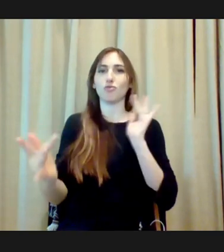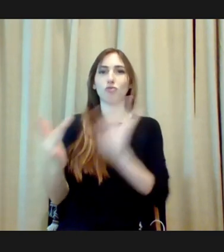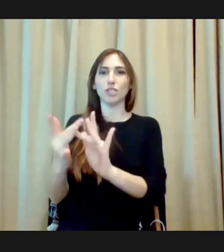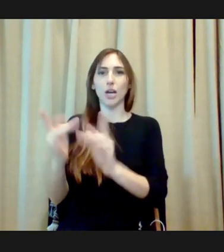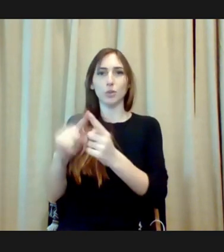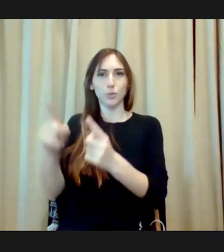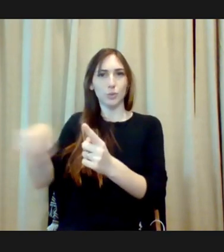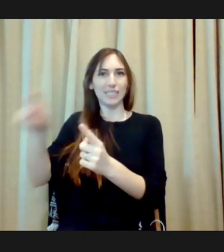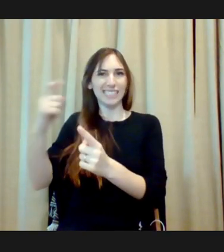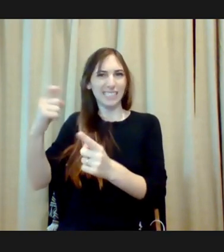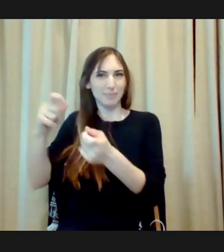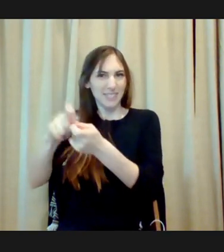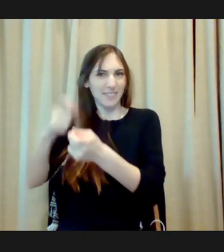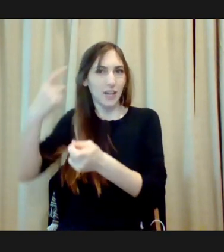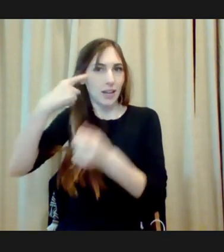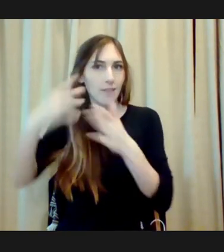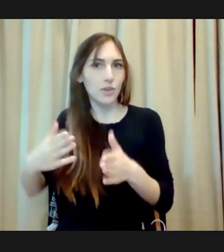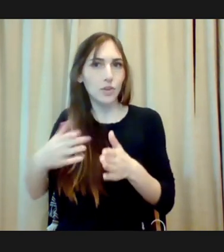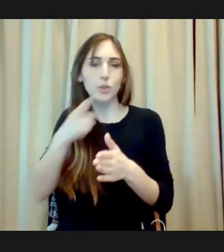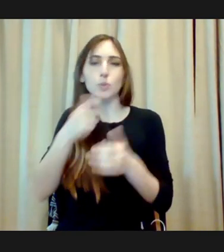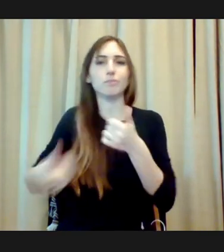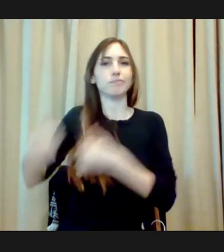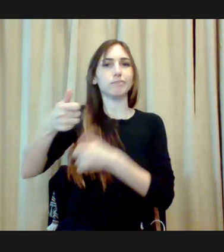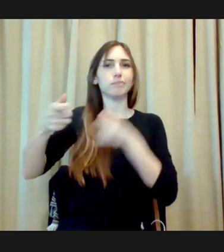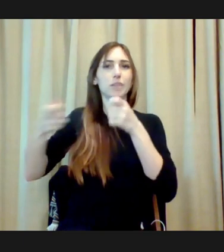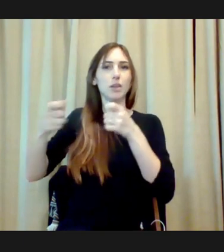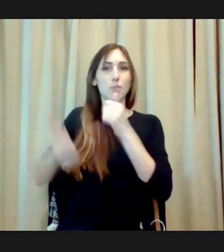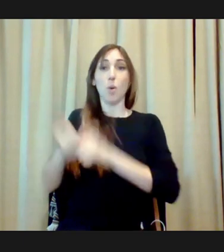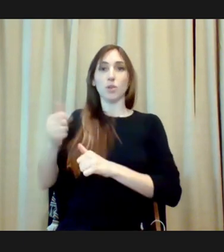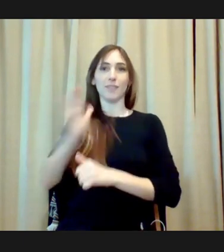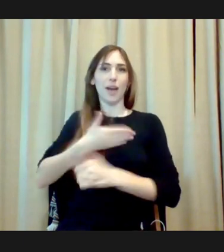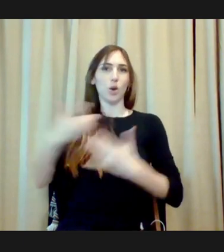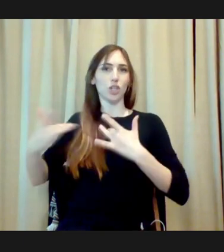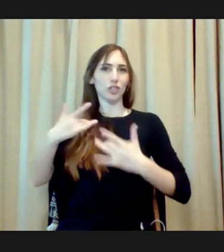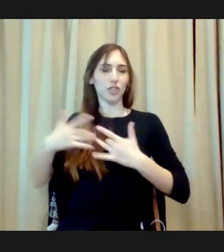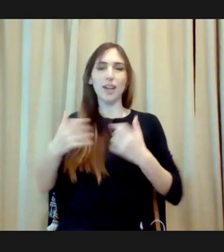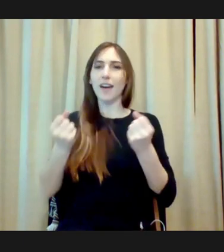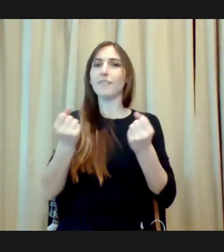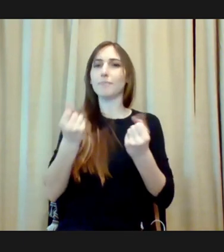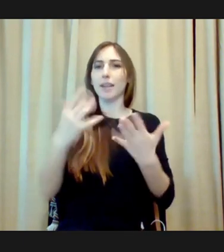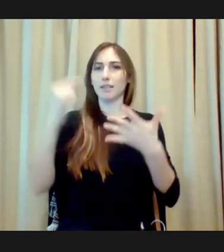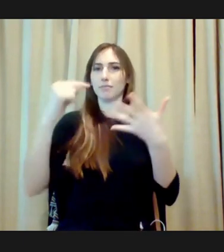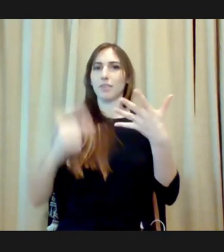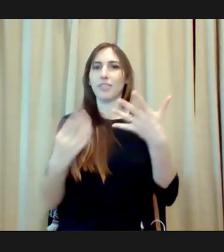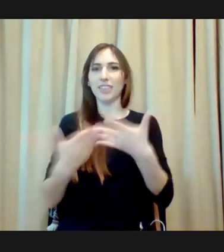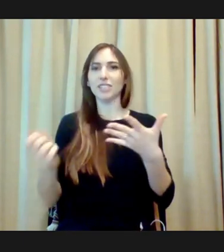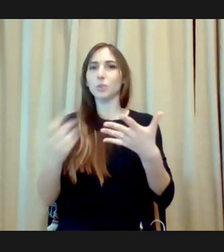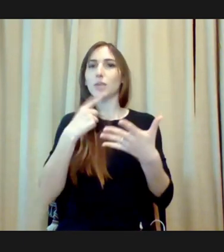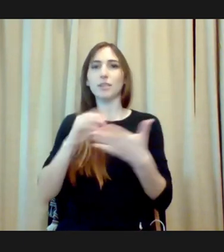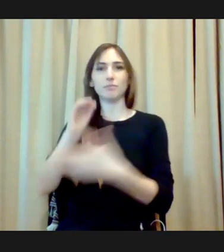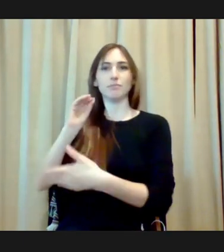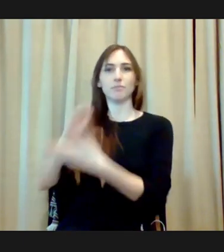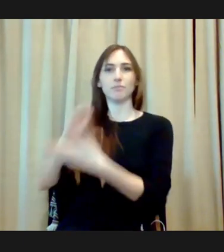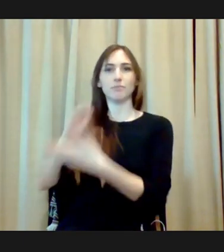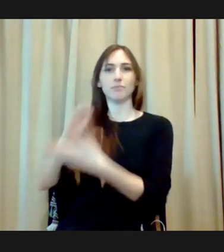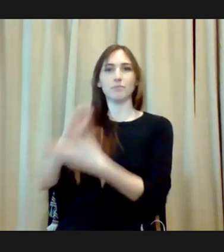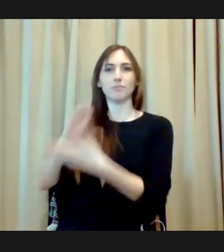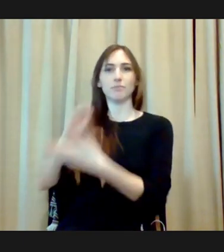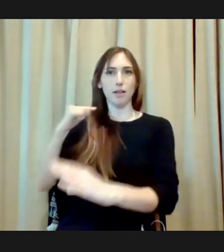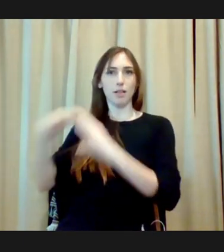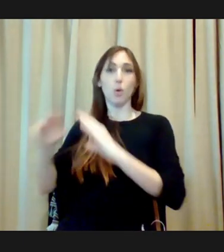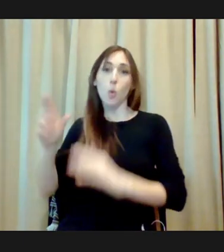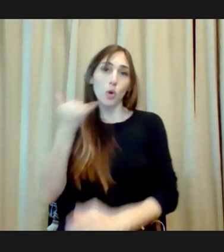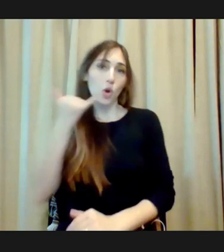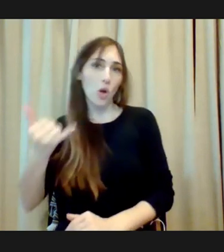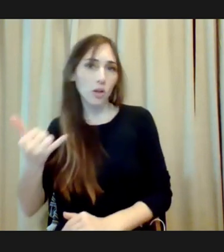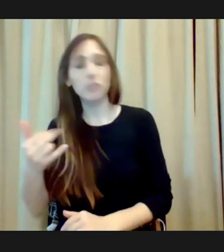we think are of most concern. And we have some talking points there that you can include when you email them or call them. So please